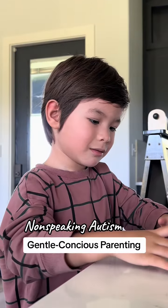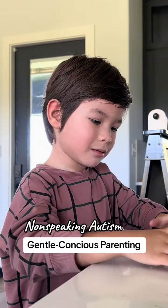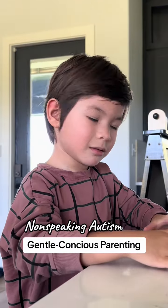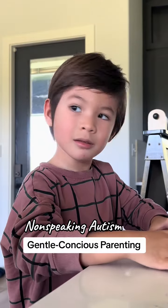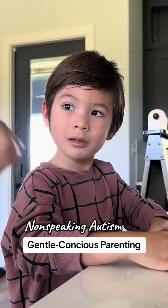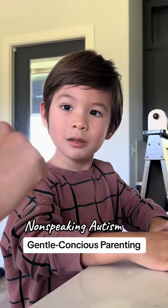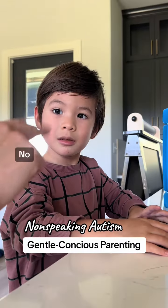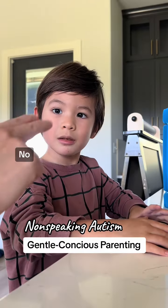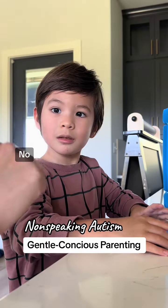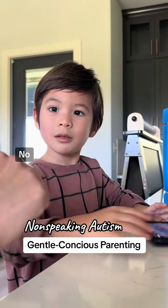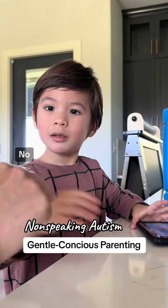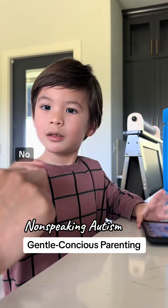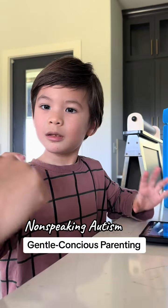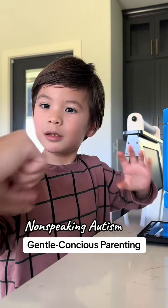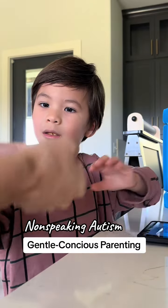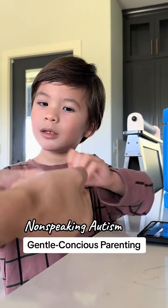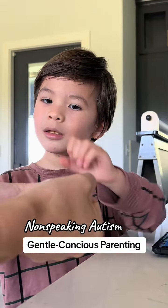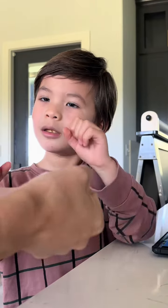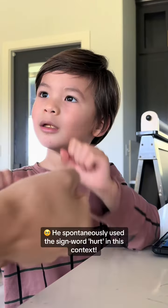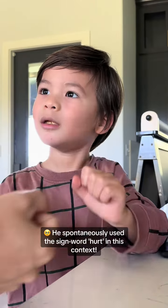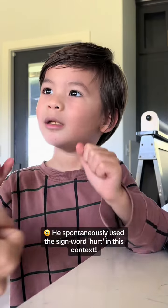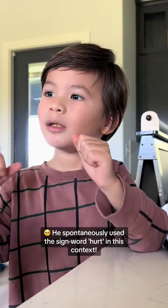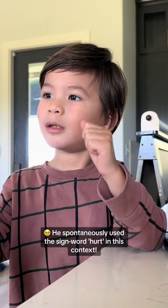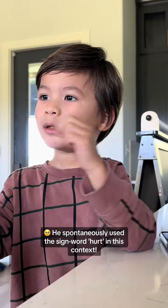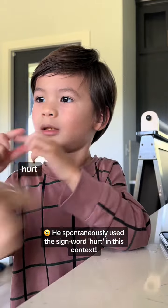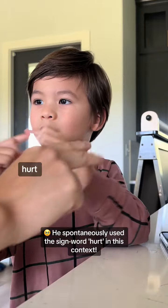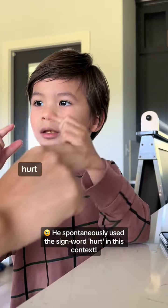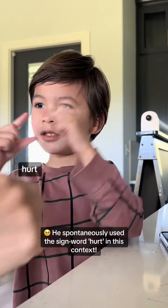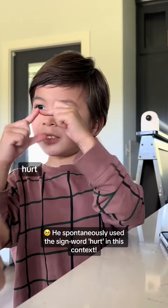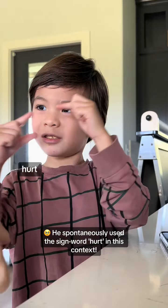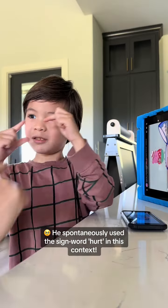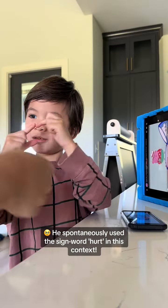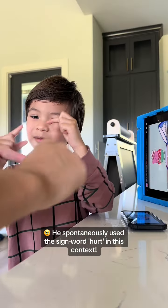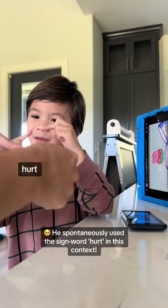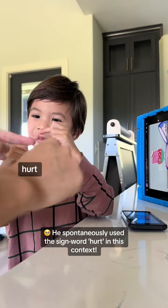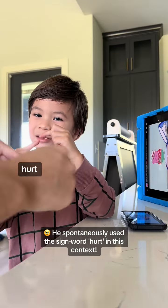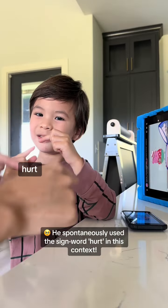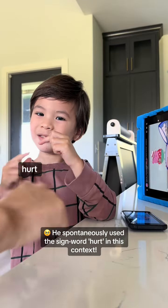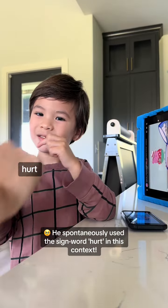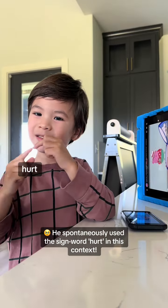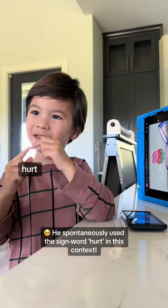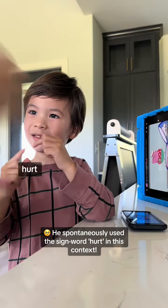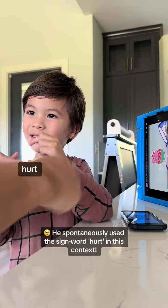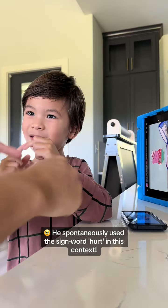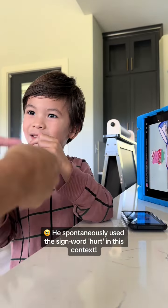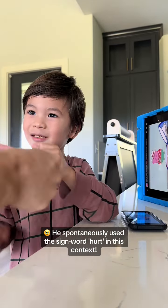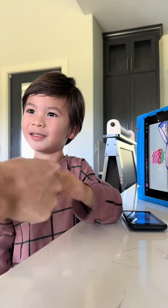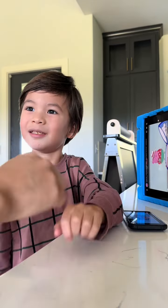No, it's gonna break. No, yeah, iPhone hurts. It's